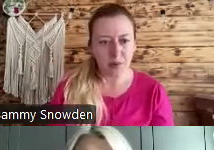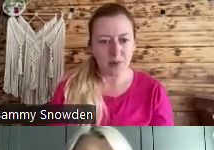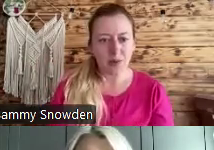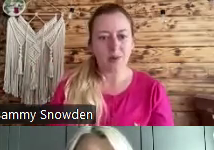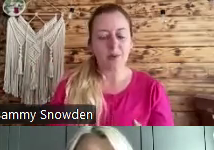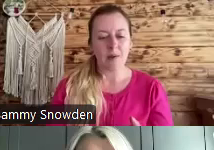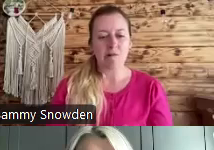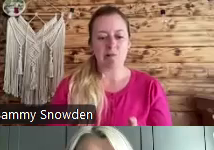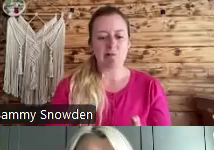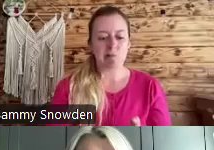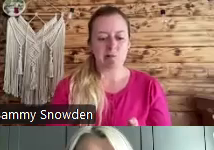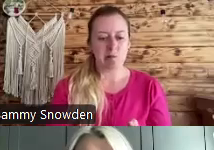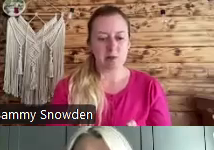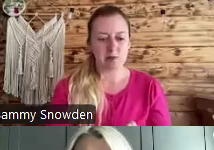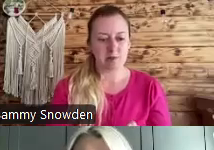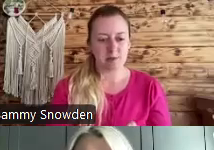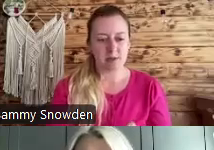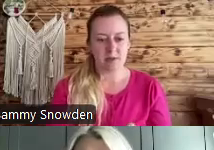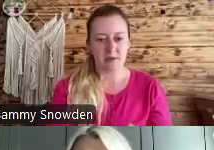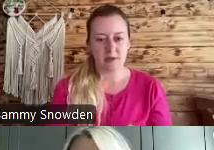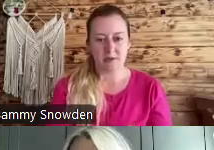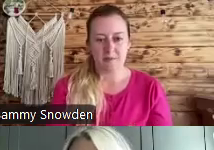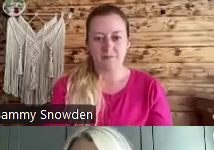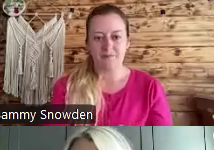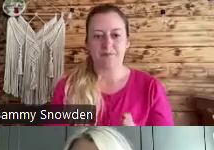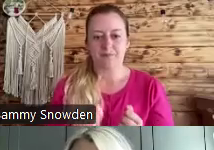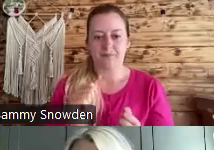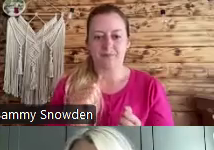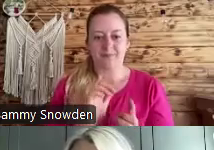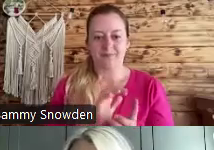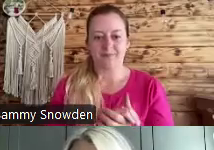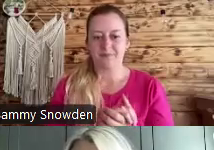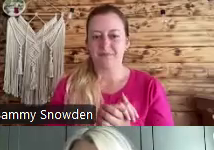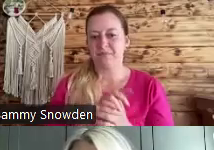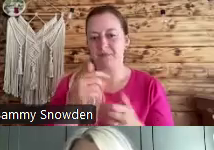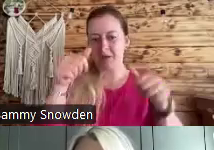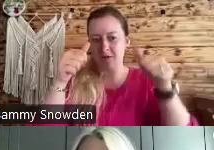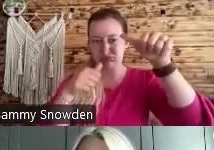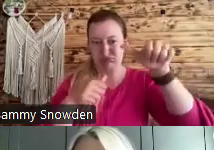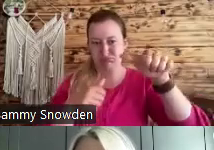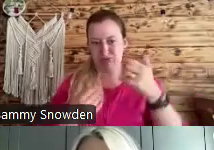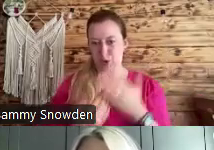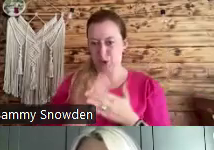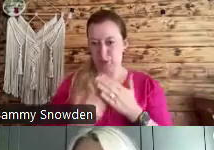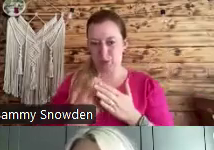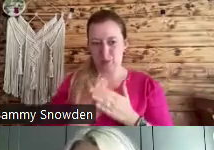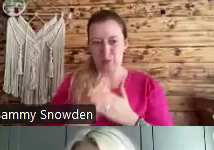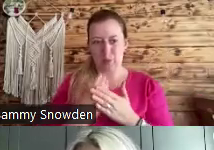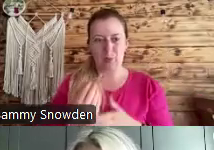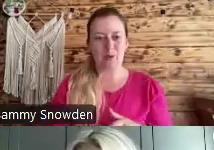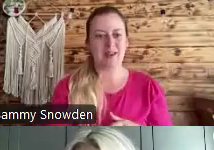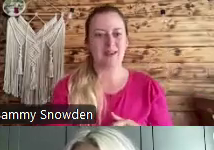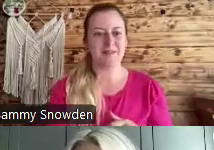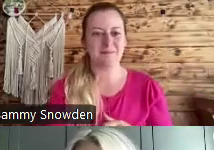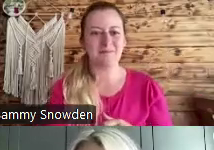that is. And something called Phenomenal Touch. That sounds amazing, doesn't it? So I might get sacked for